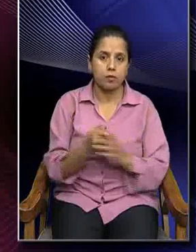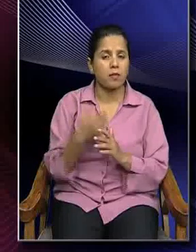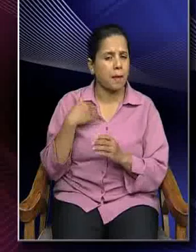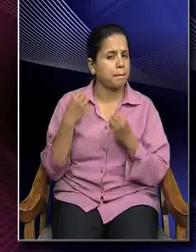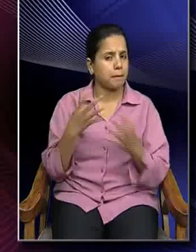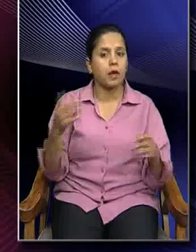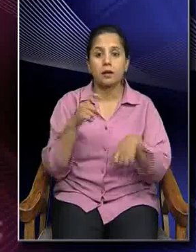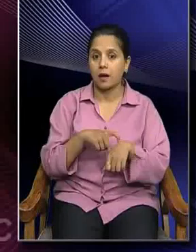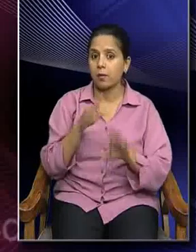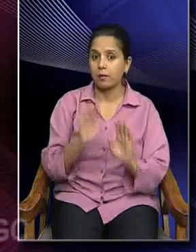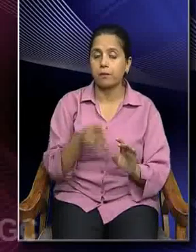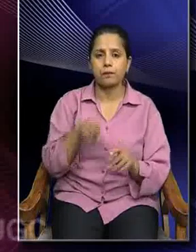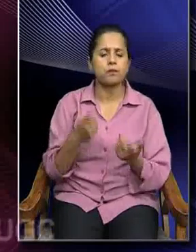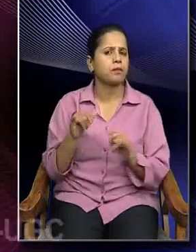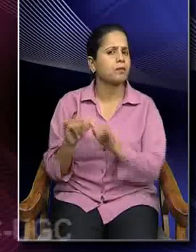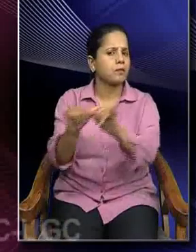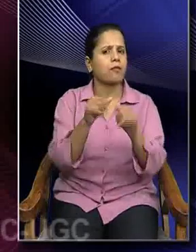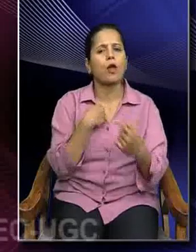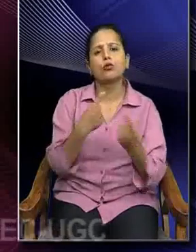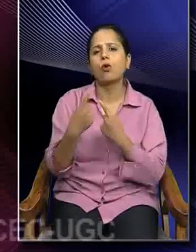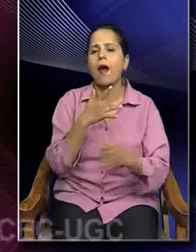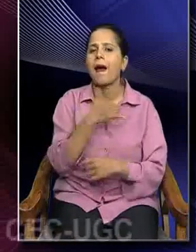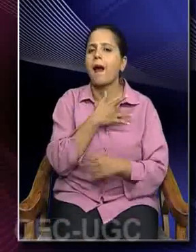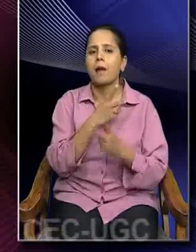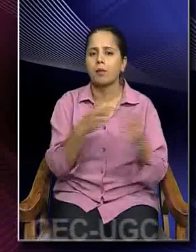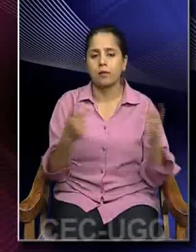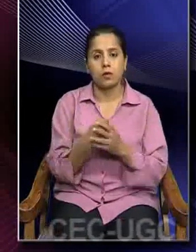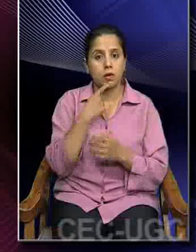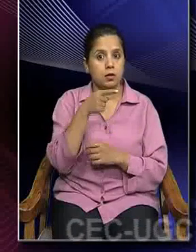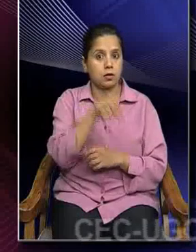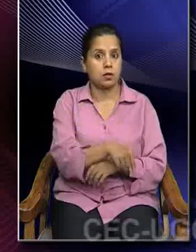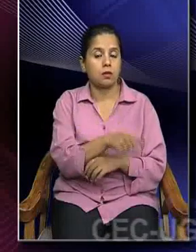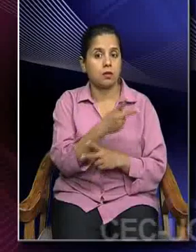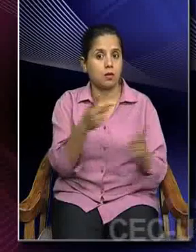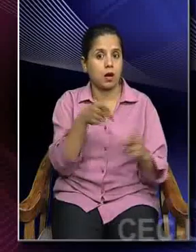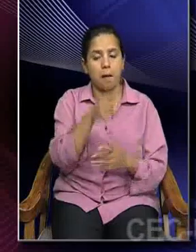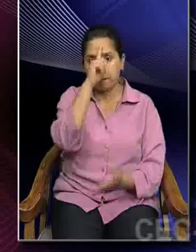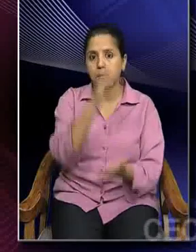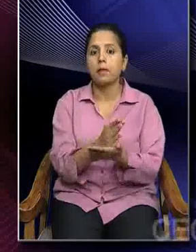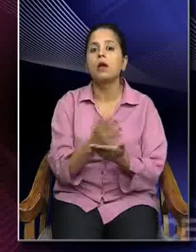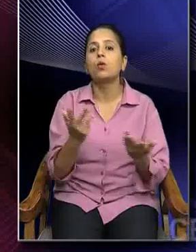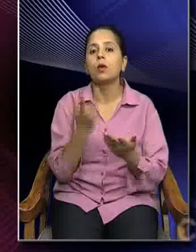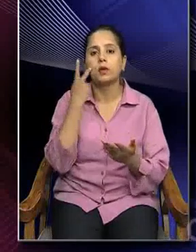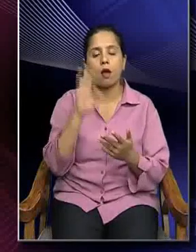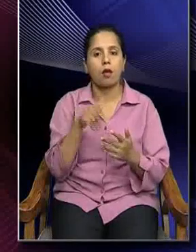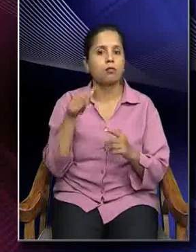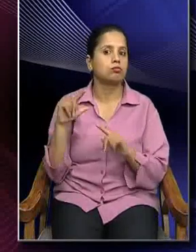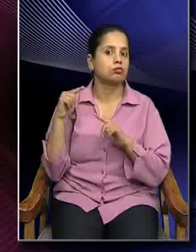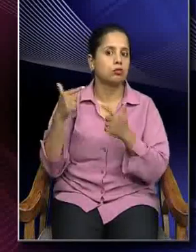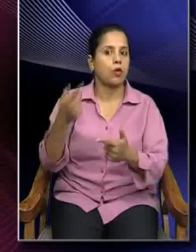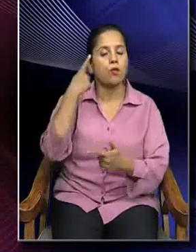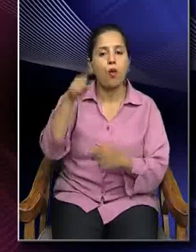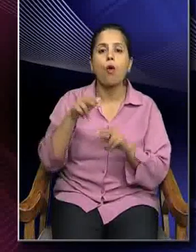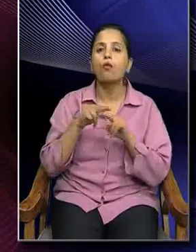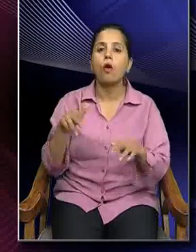time hear in common conversation that this is a particular belief that has carried on for few